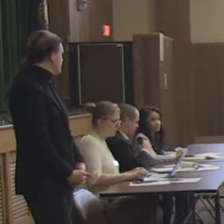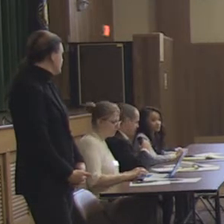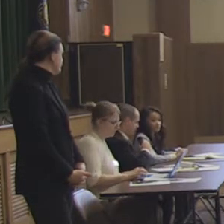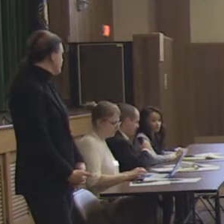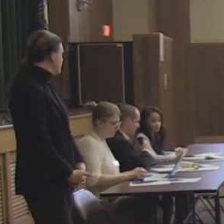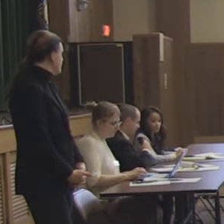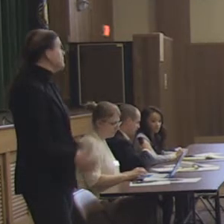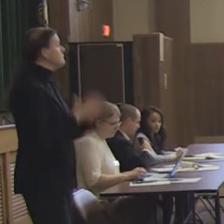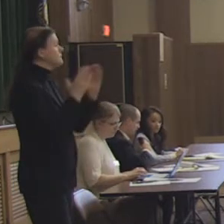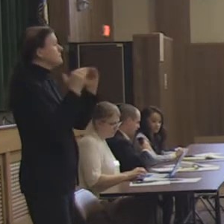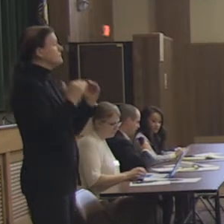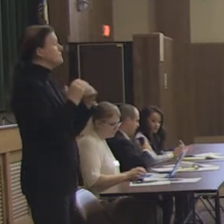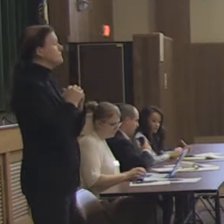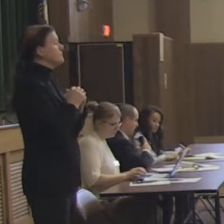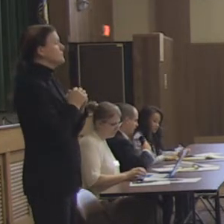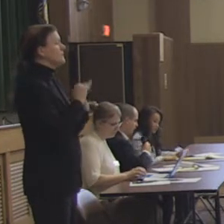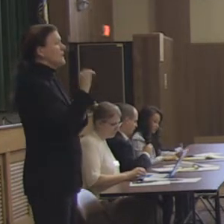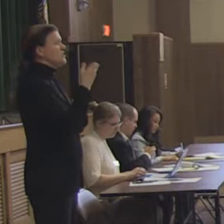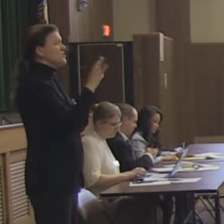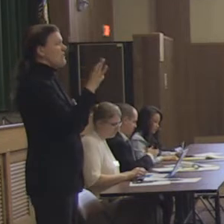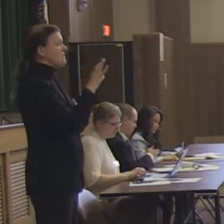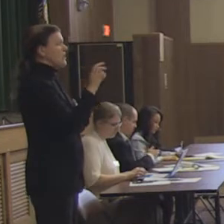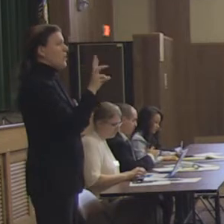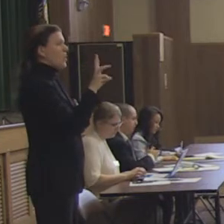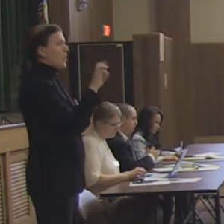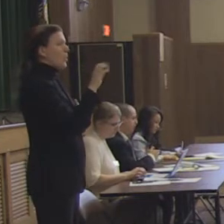And next up we have Jeff Weber.